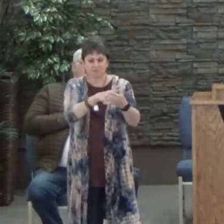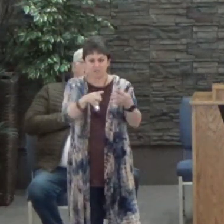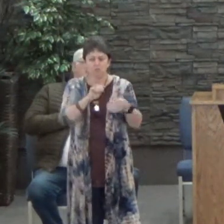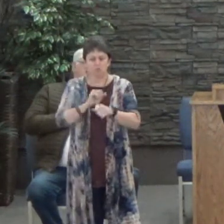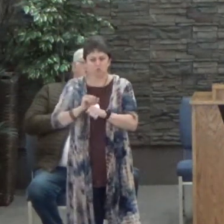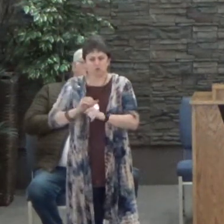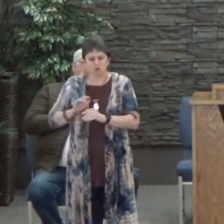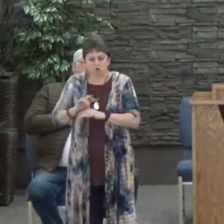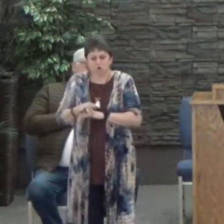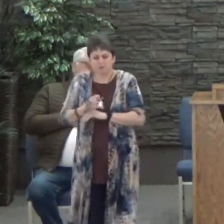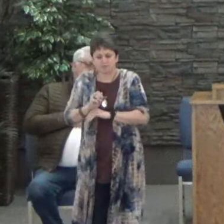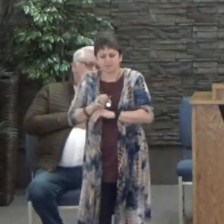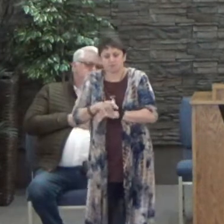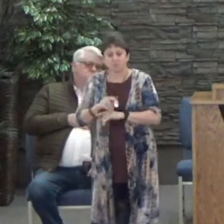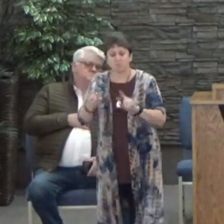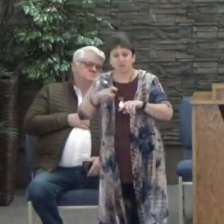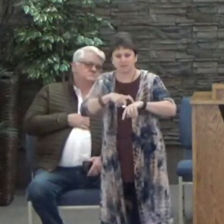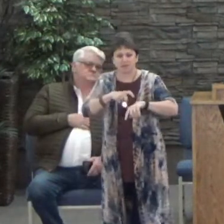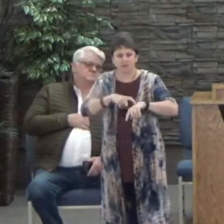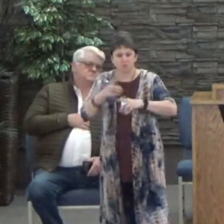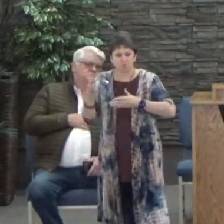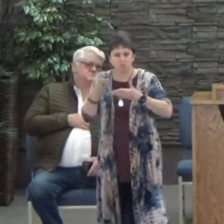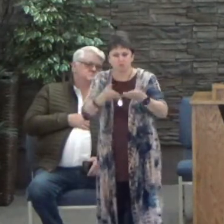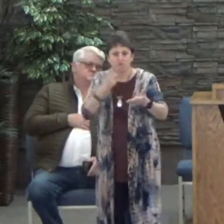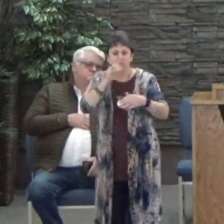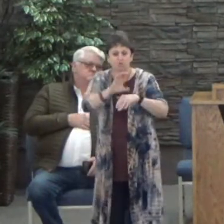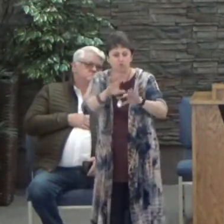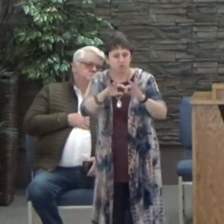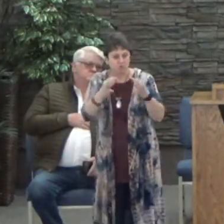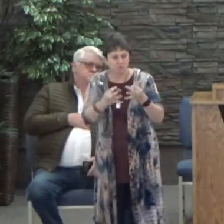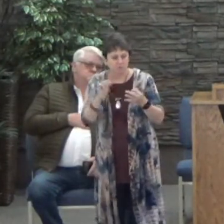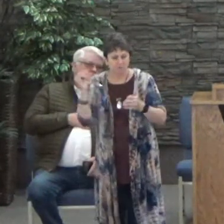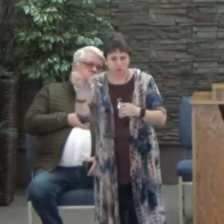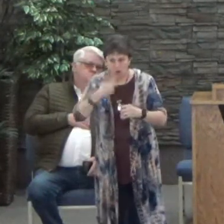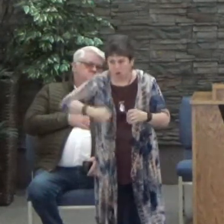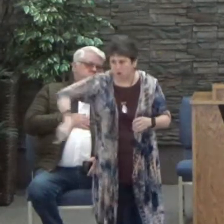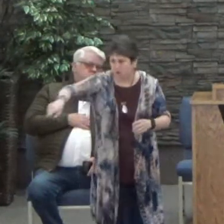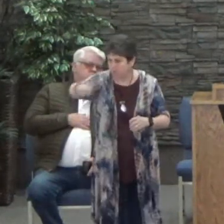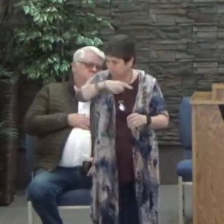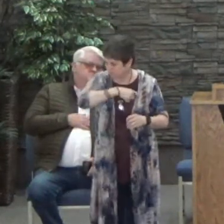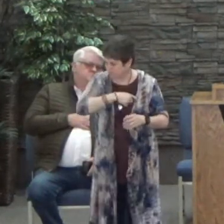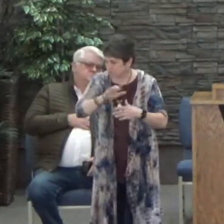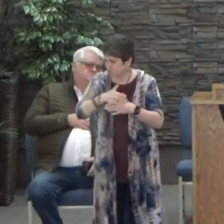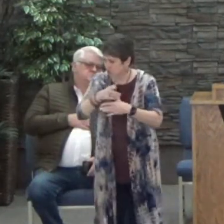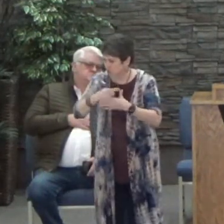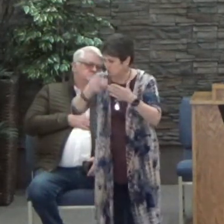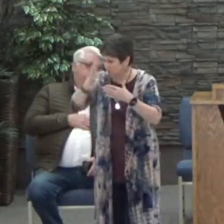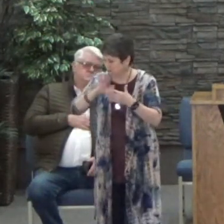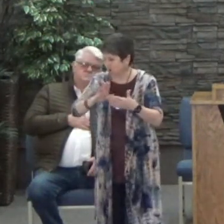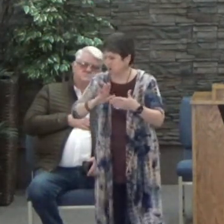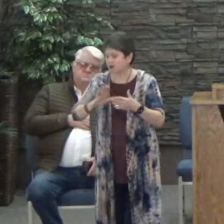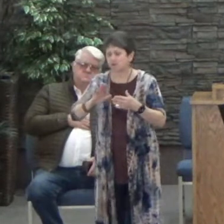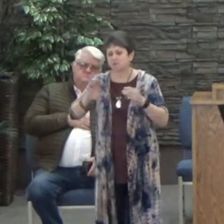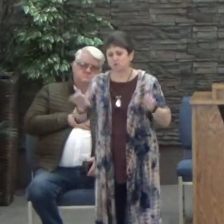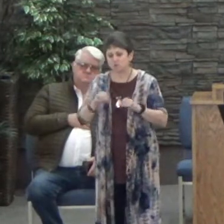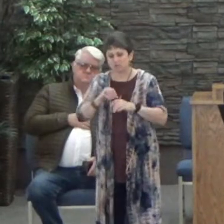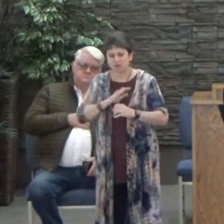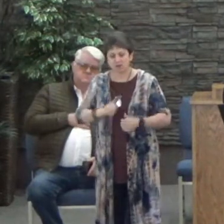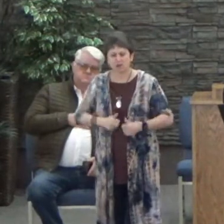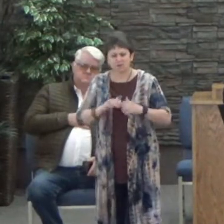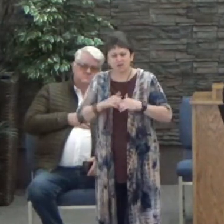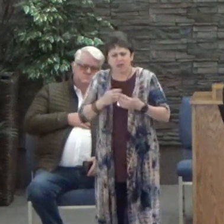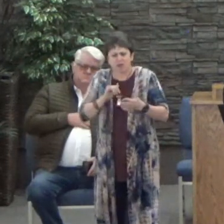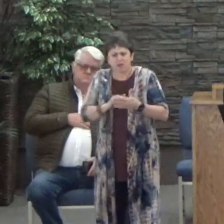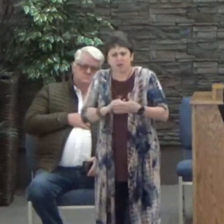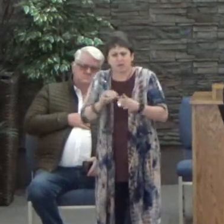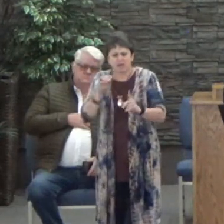worked out in early September, but time will be provided for the congregation, for all of us, to share what God has been up to in our lives and how that